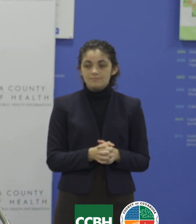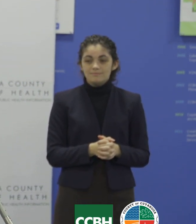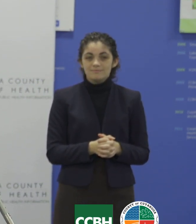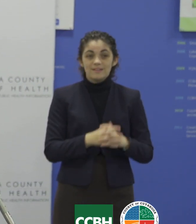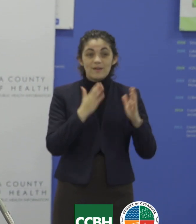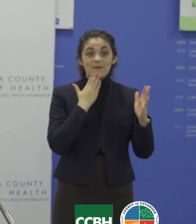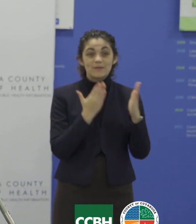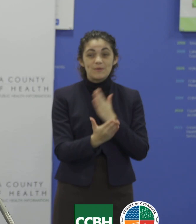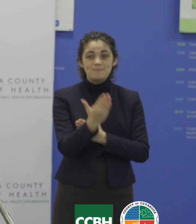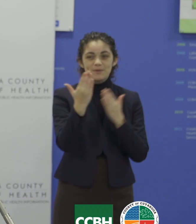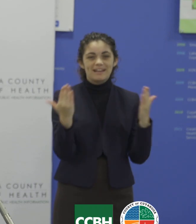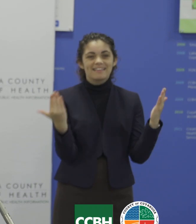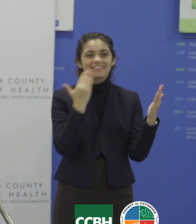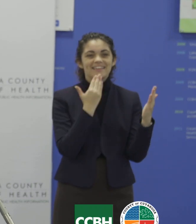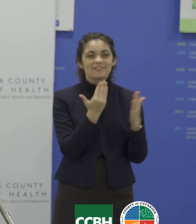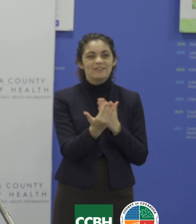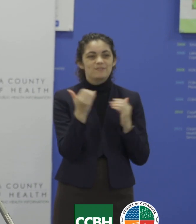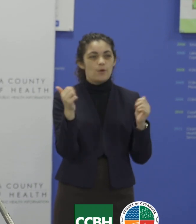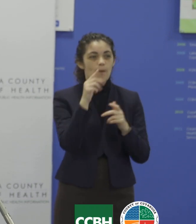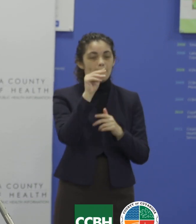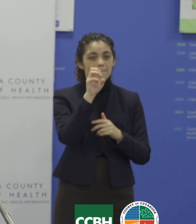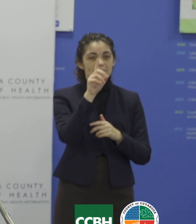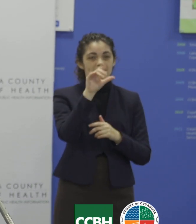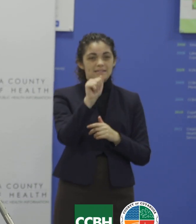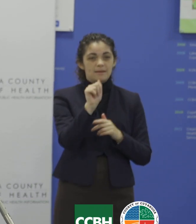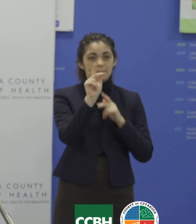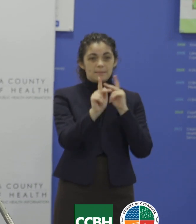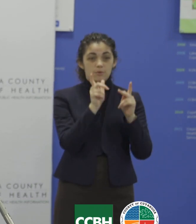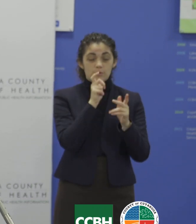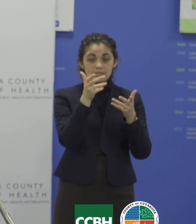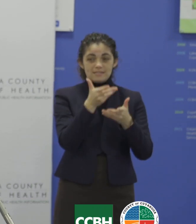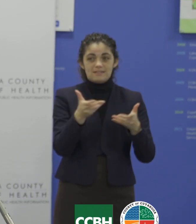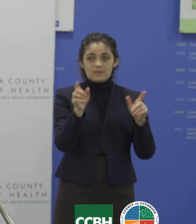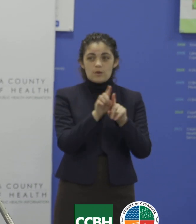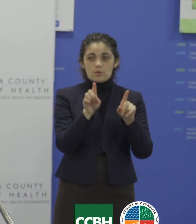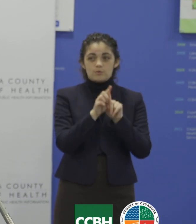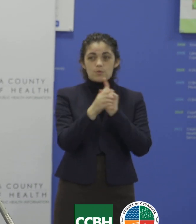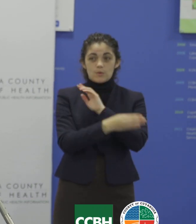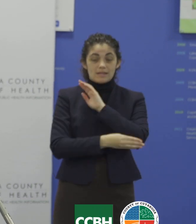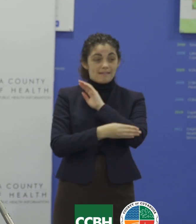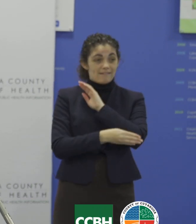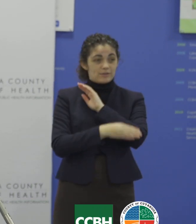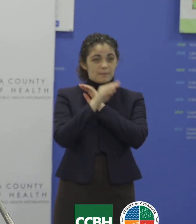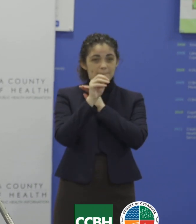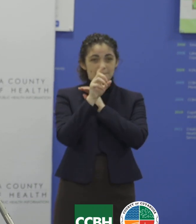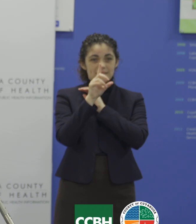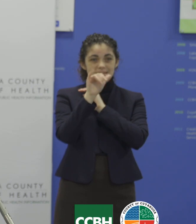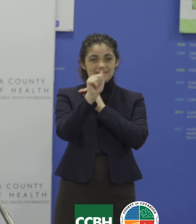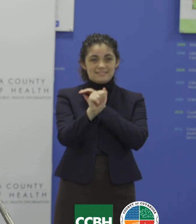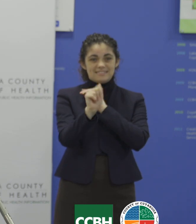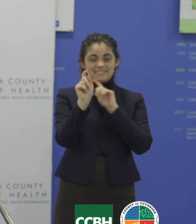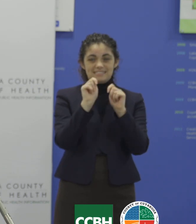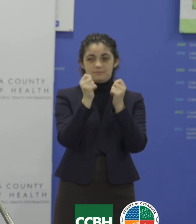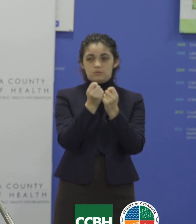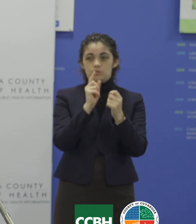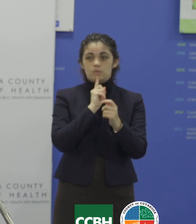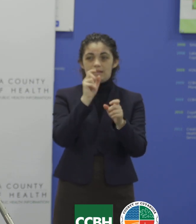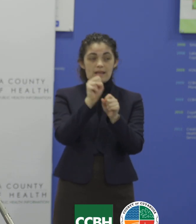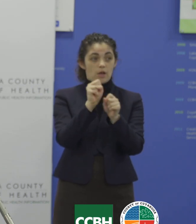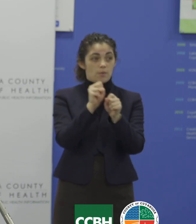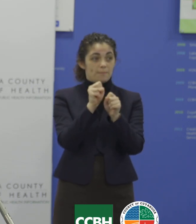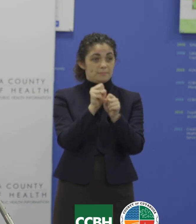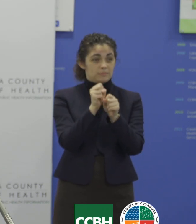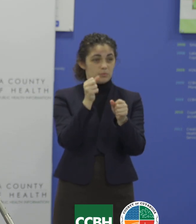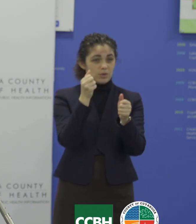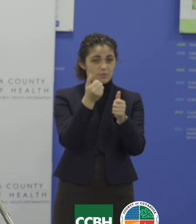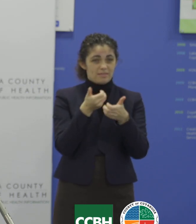Okay, good morning. Thank you again to our media partners here with us in person, as well as our county media team who's been really helping facilitate